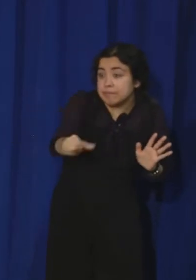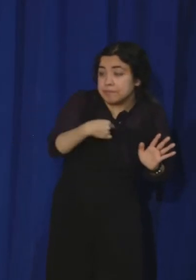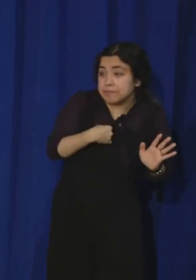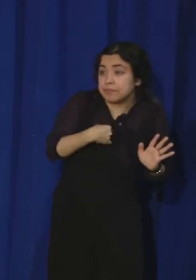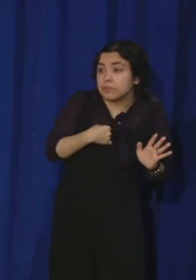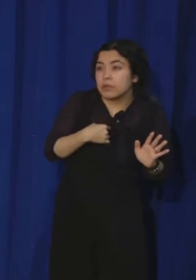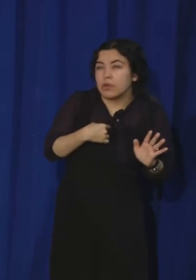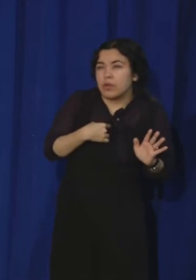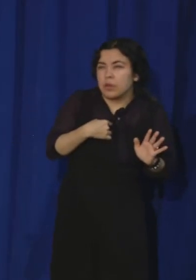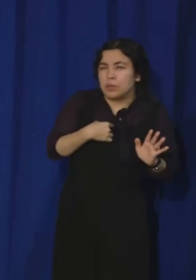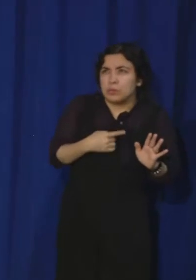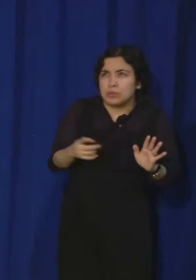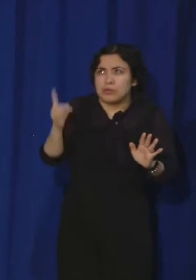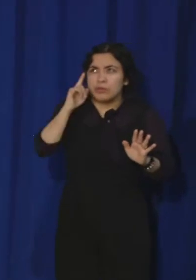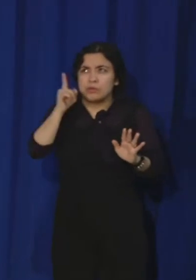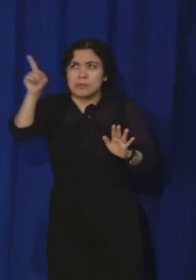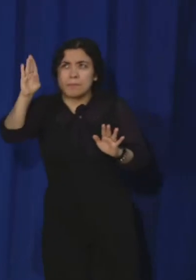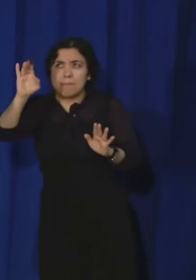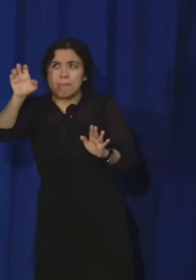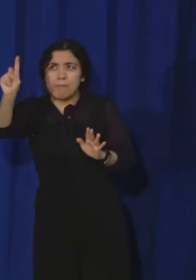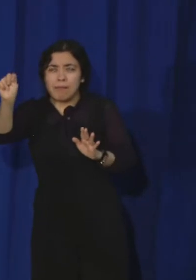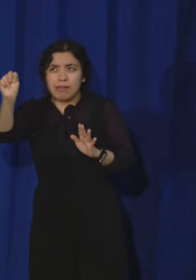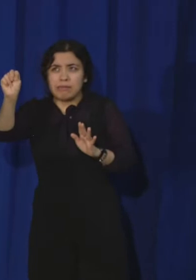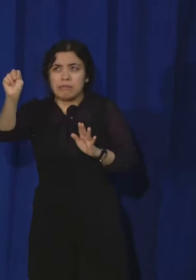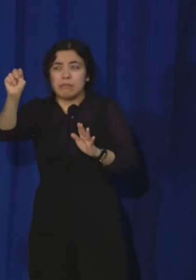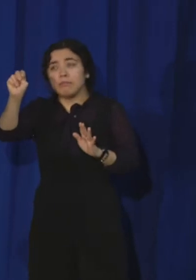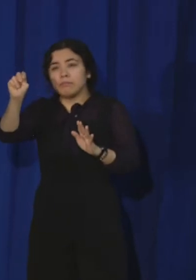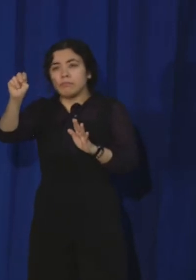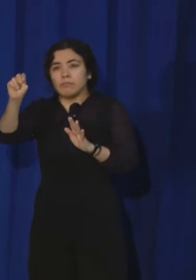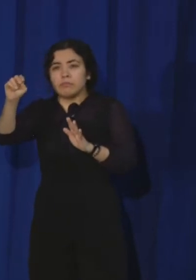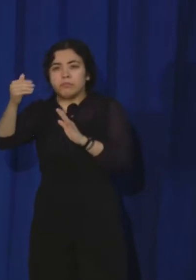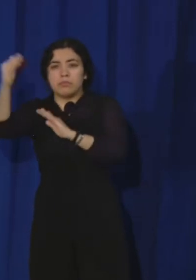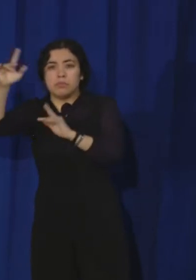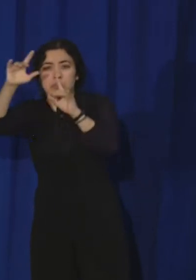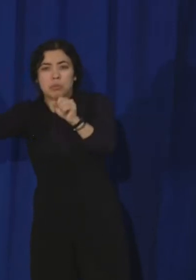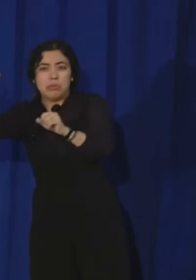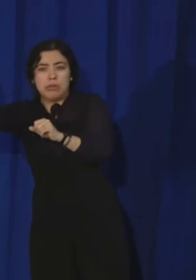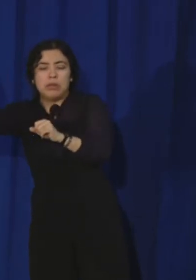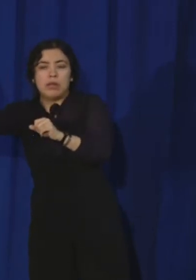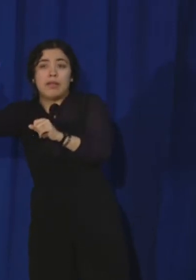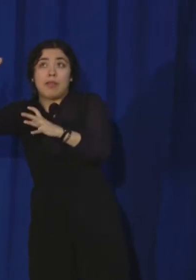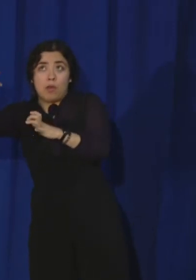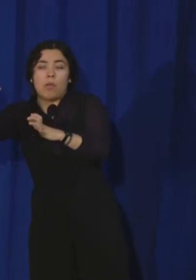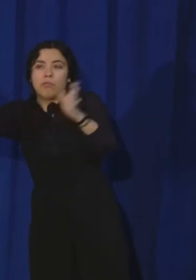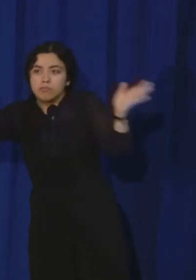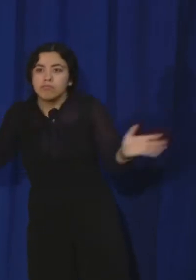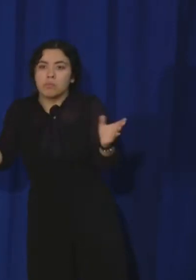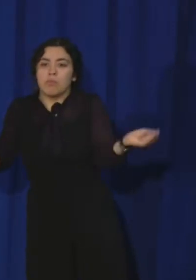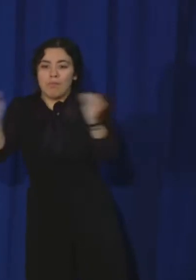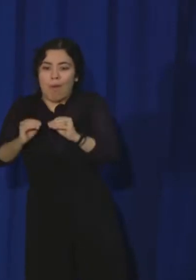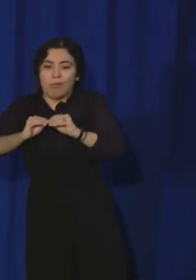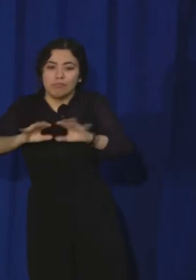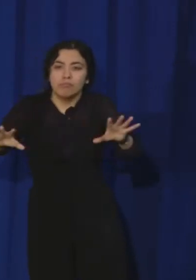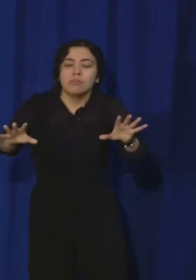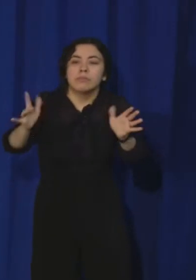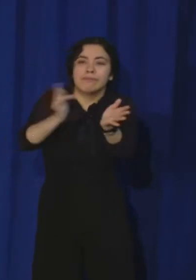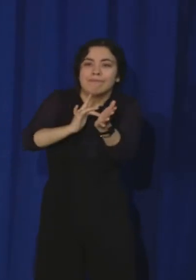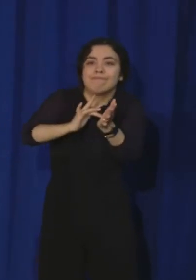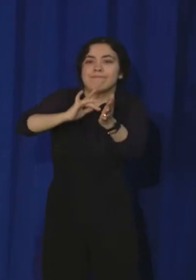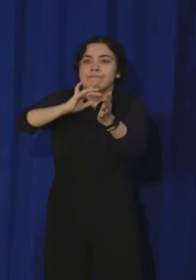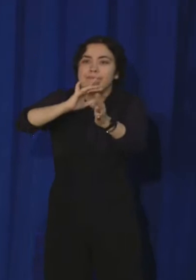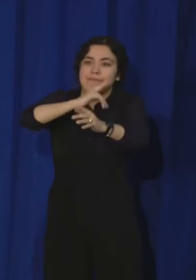incoming Biden administration has signaled that they are likely to push additional doses of vaccine to states and